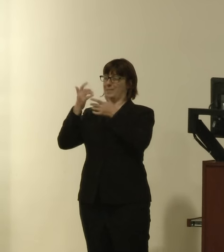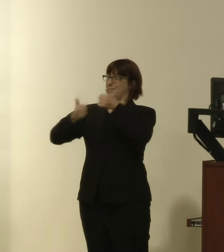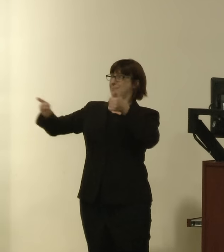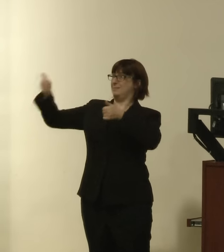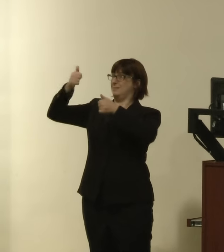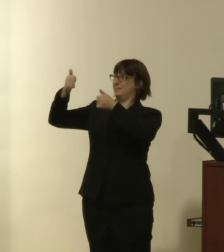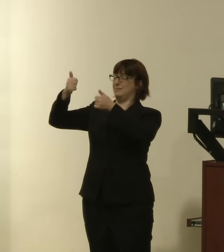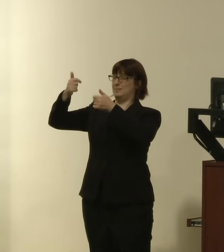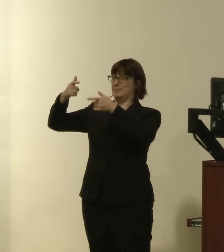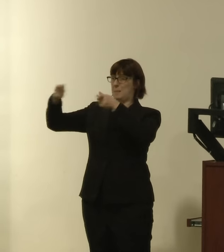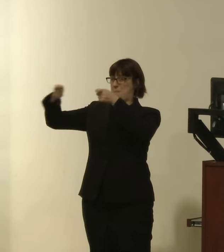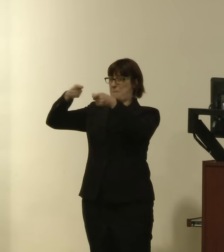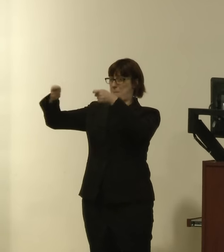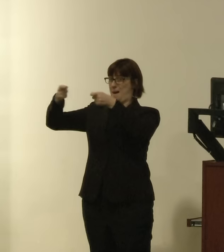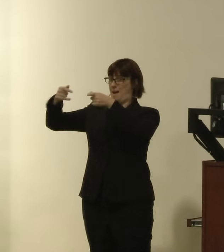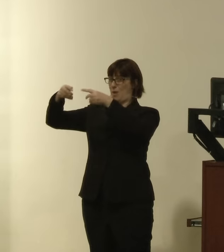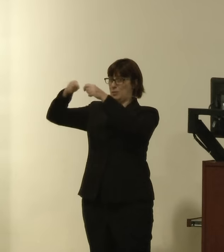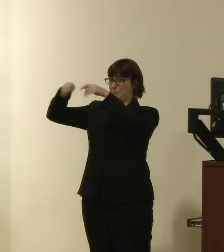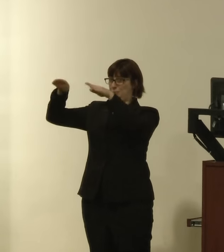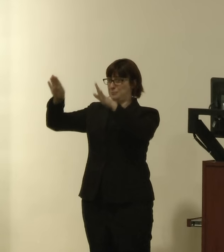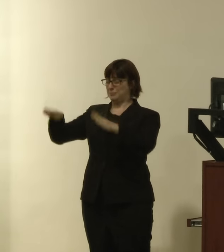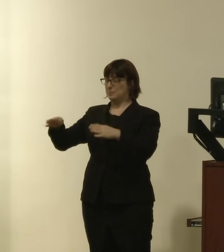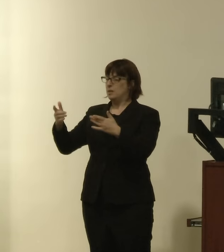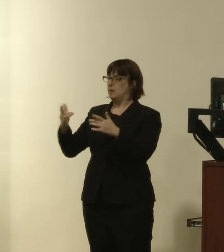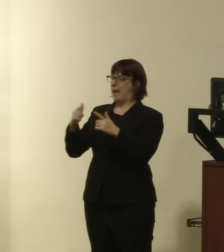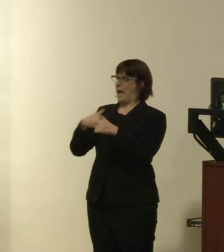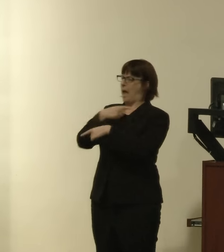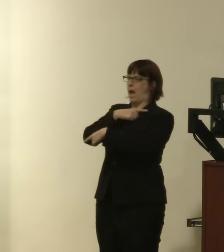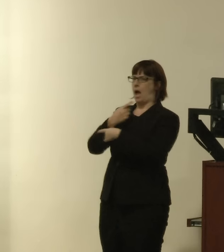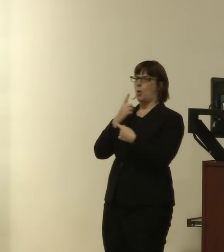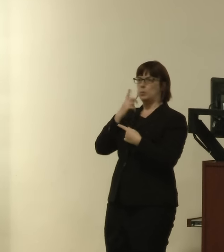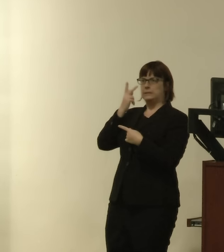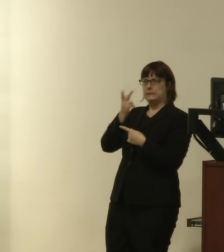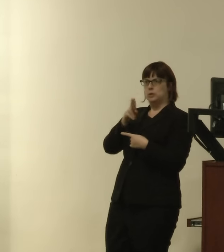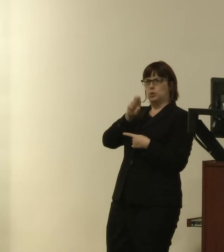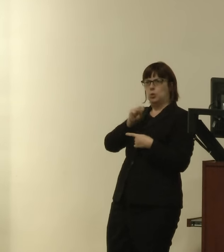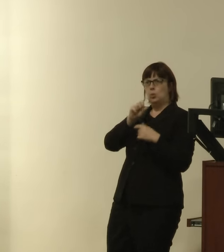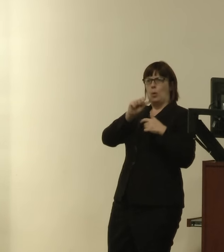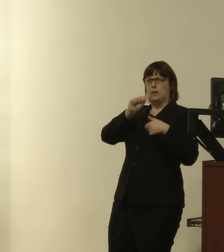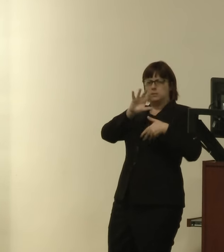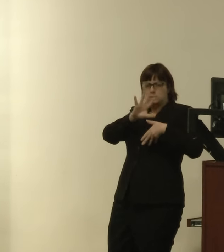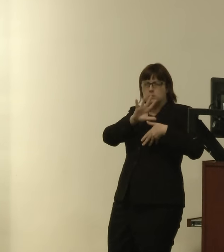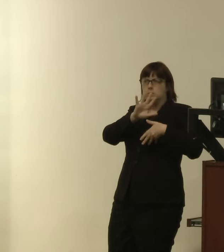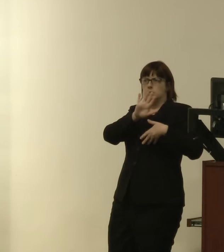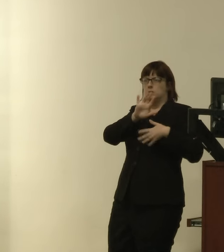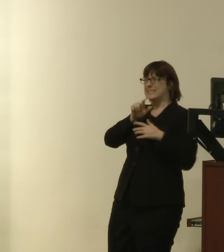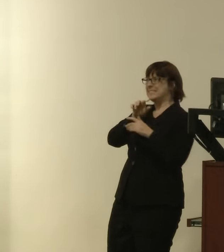I want to ask, how can the West better support the development of functional health systems elsewhere